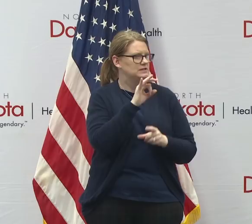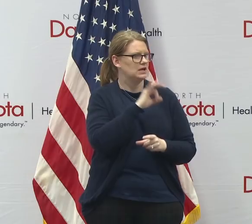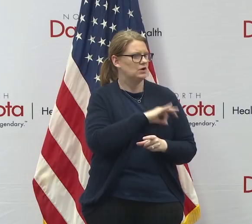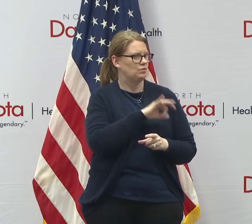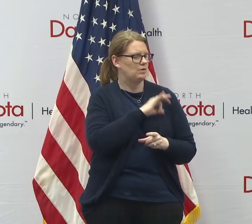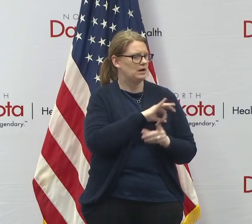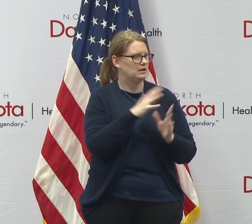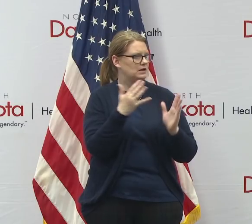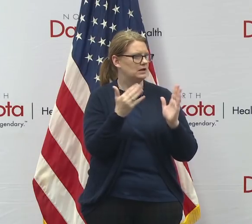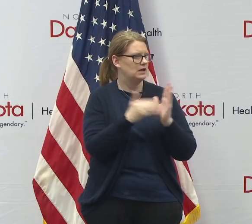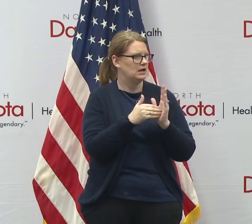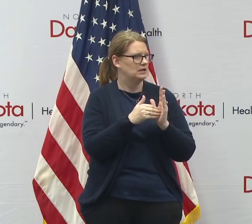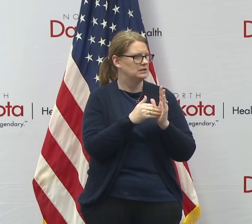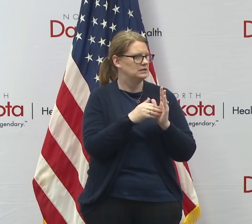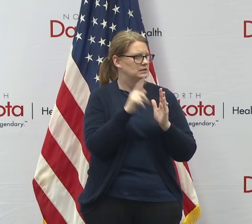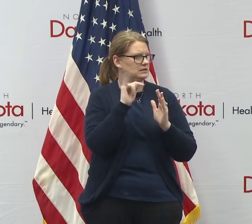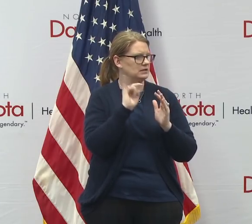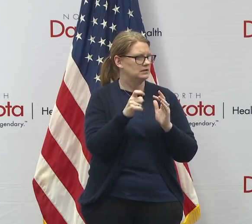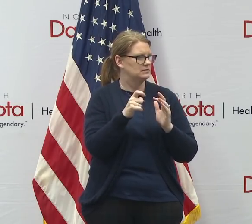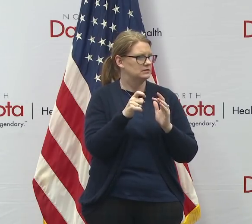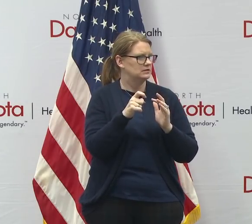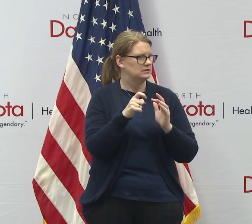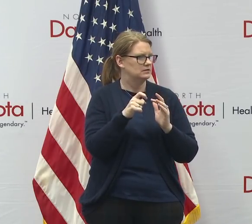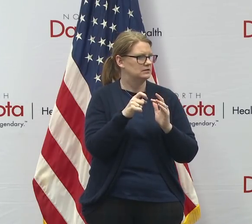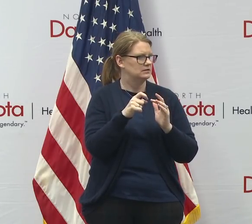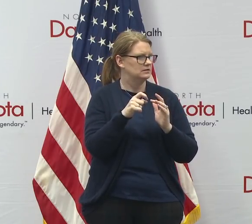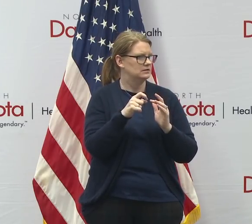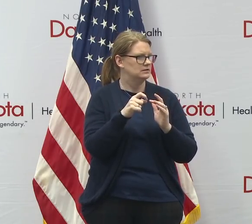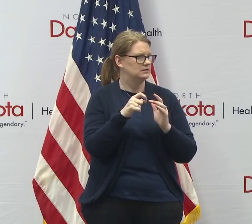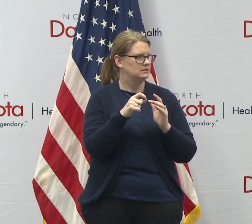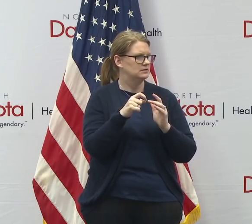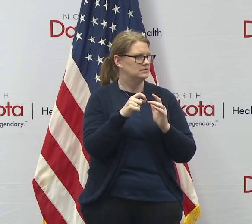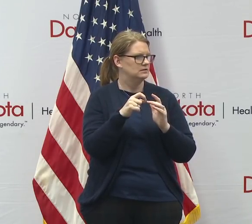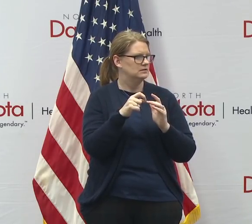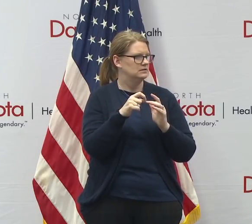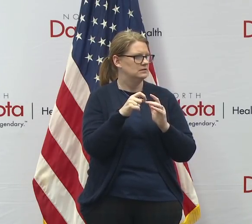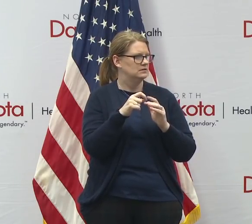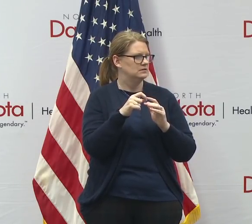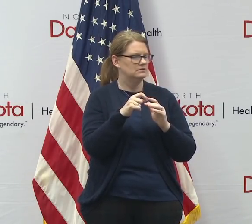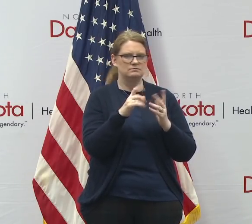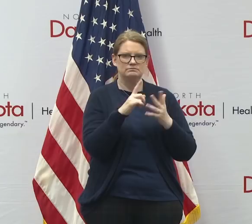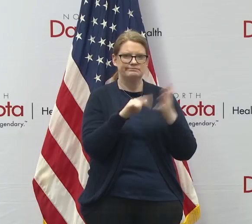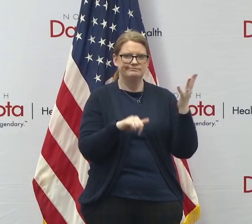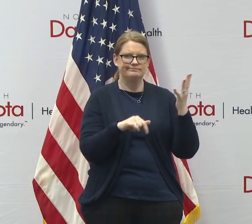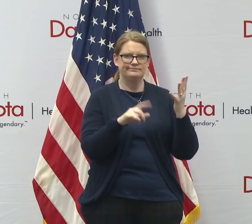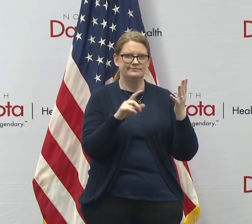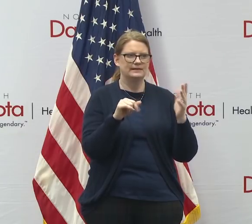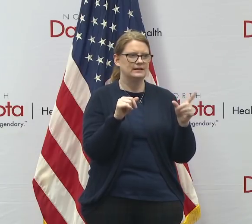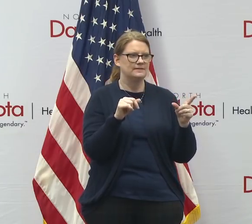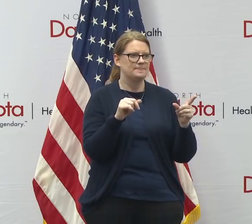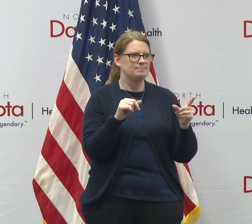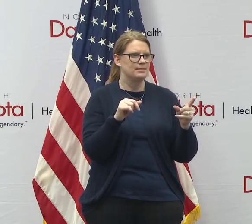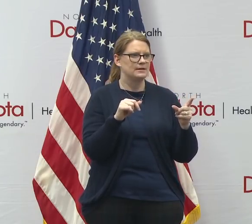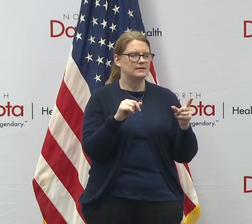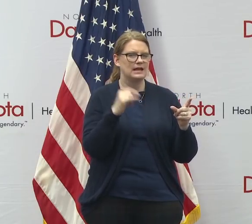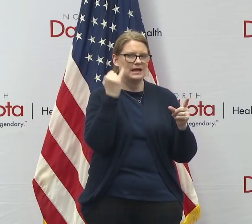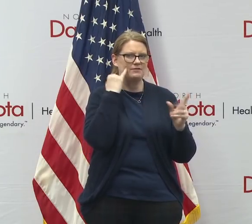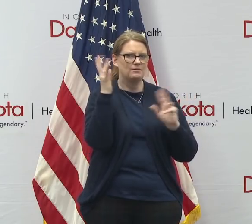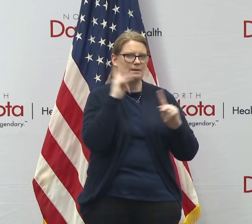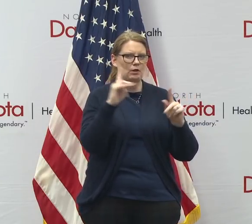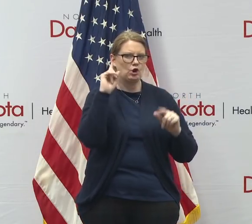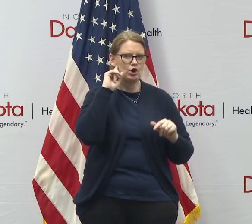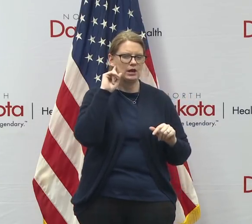liability and is refundable for taxpayers with no tax liability to offset. Okay, so if people heard